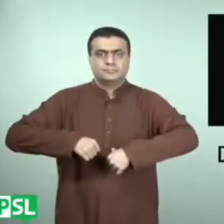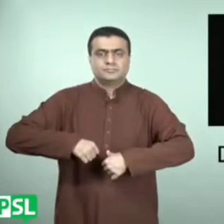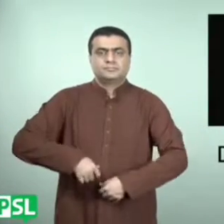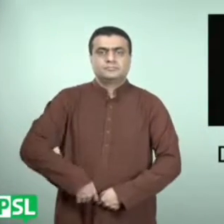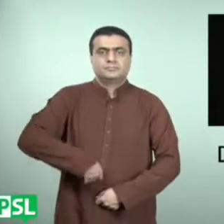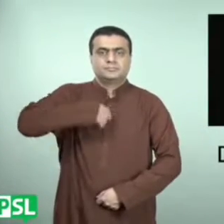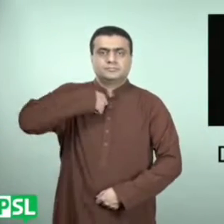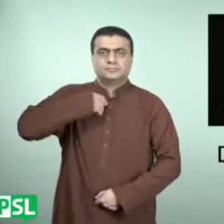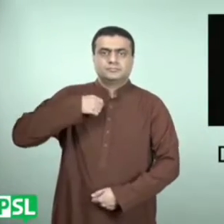Delivery jacket.